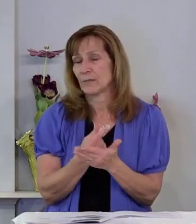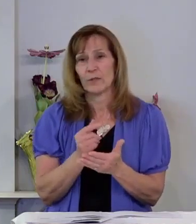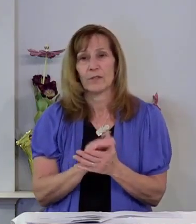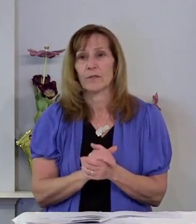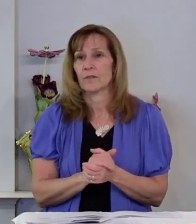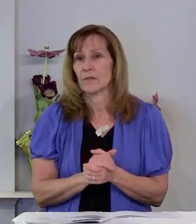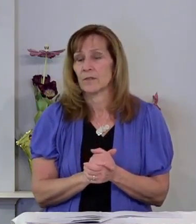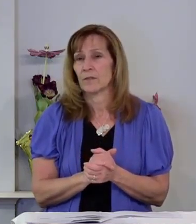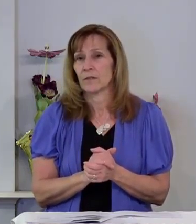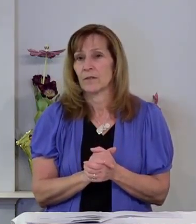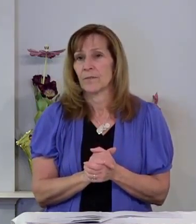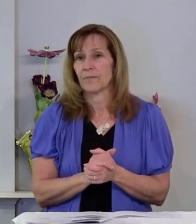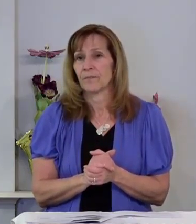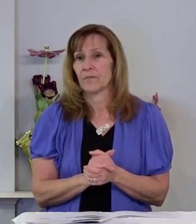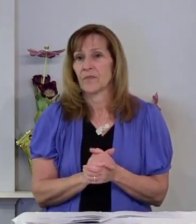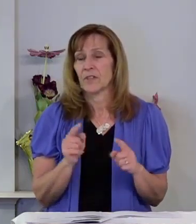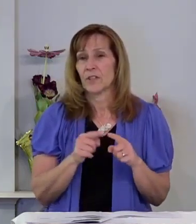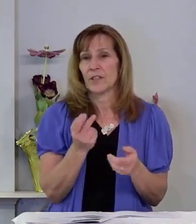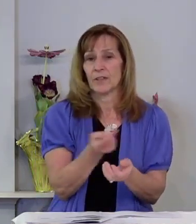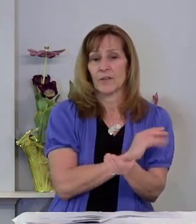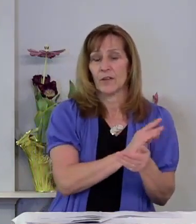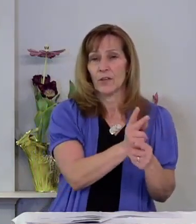Will I have enough money to pay that tax bill?